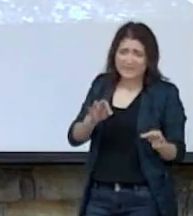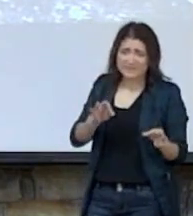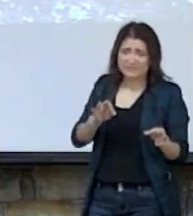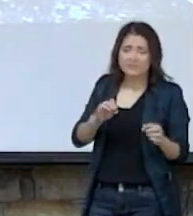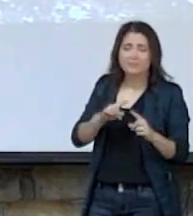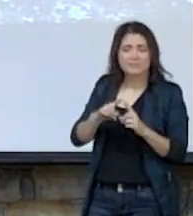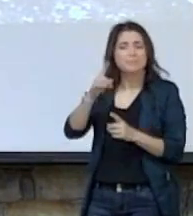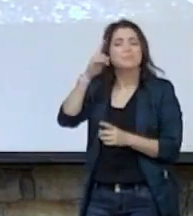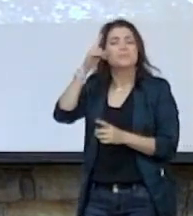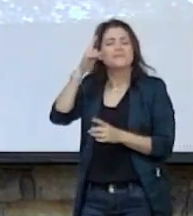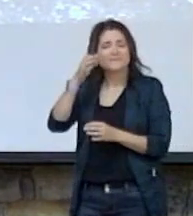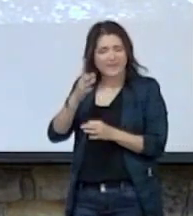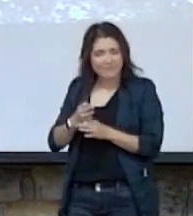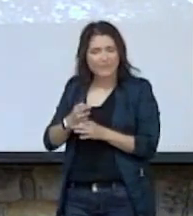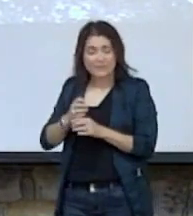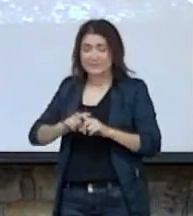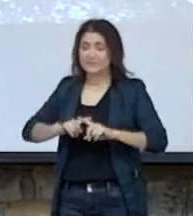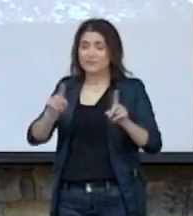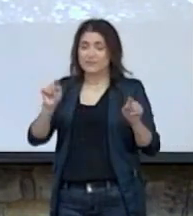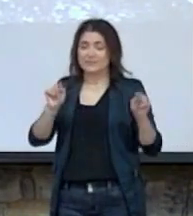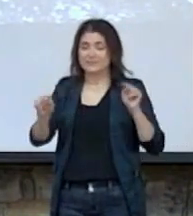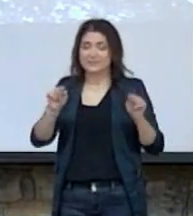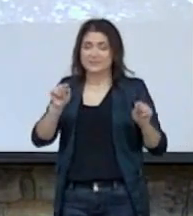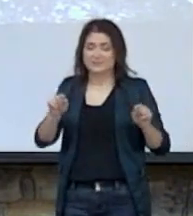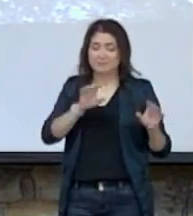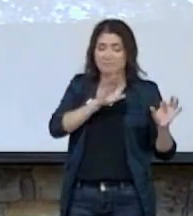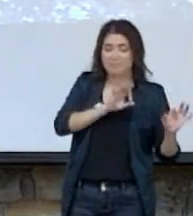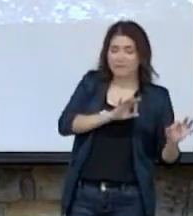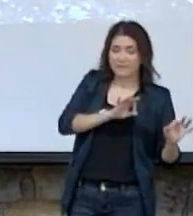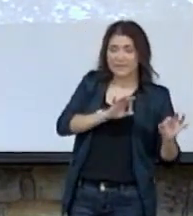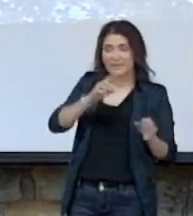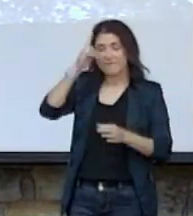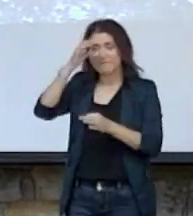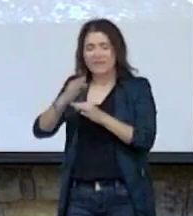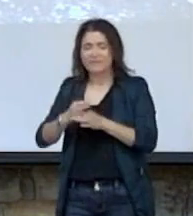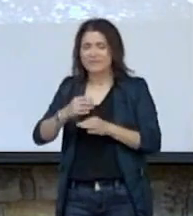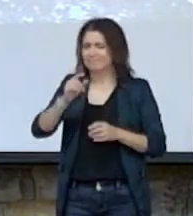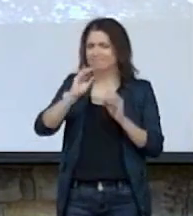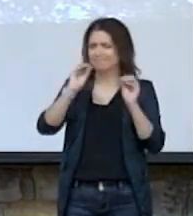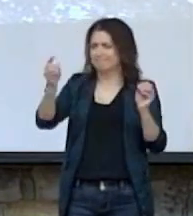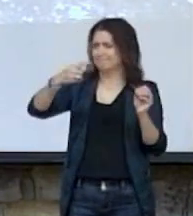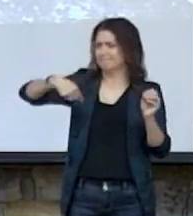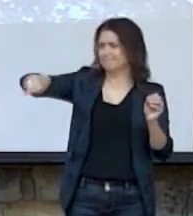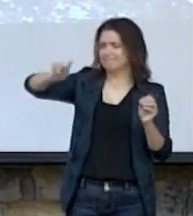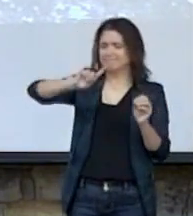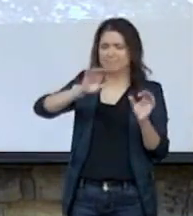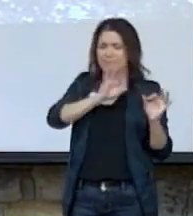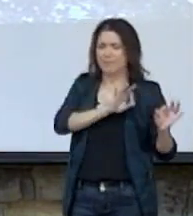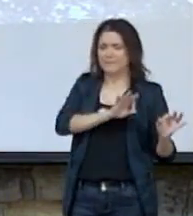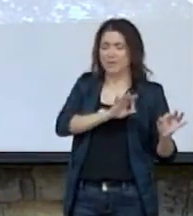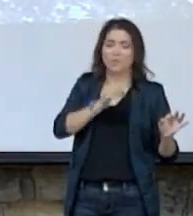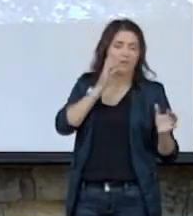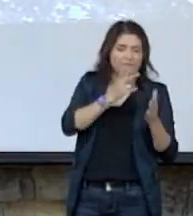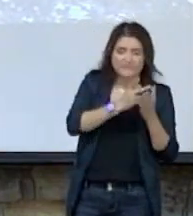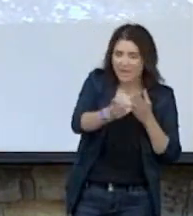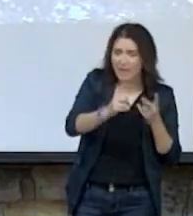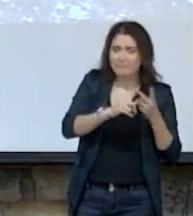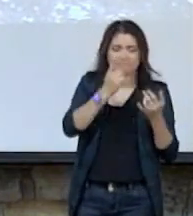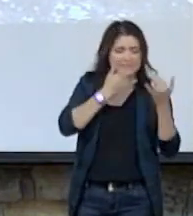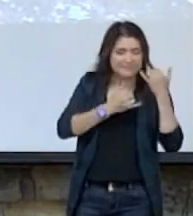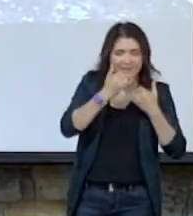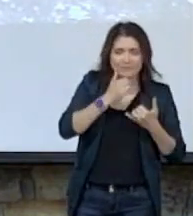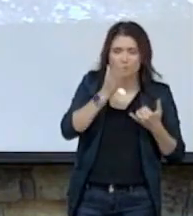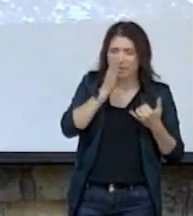faithful. You see, there's a difference between the two. None of us in this room can be perfect. We're going to fail. We're going to make